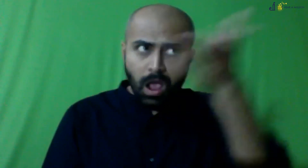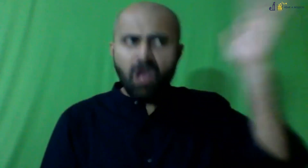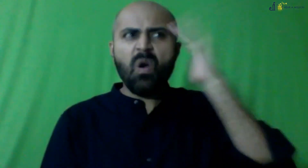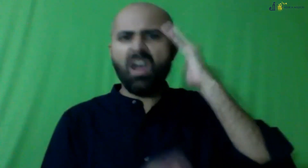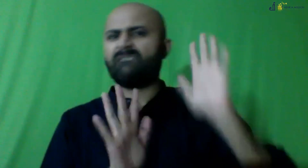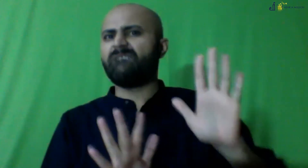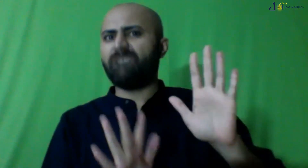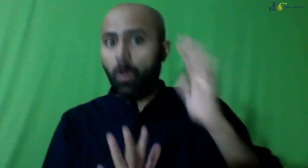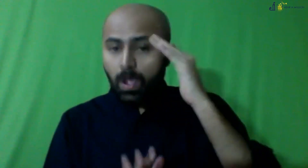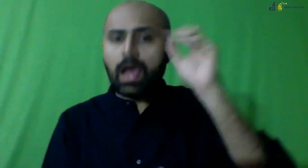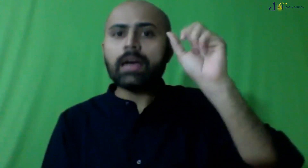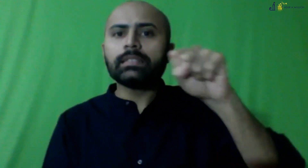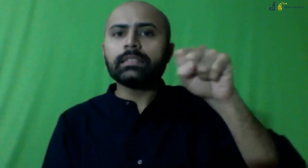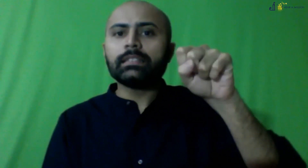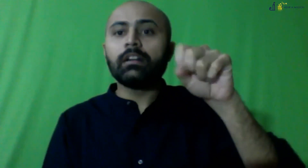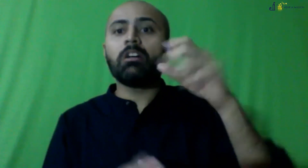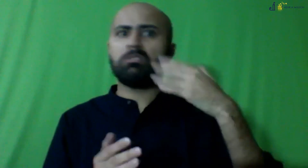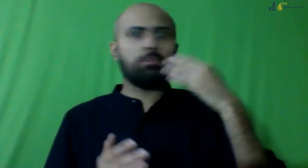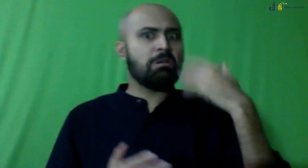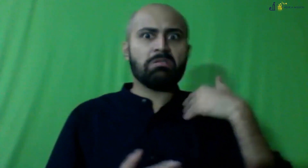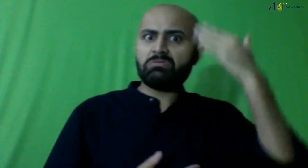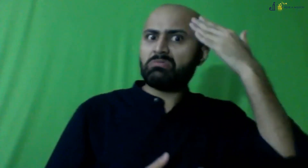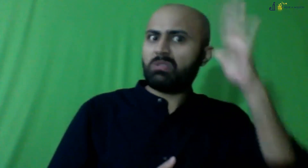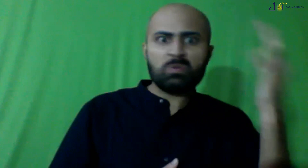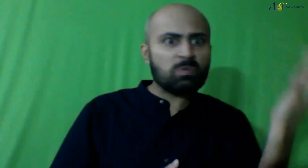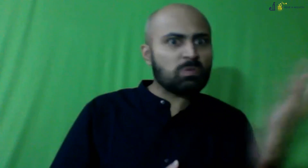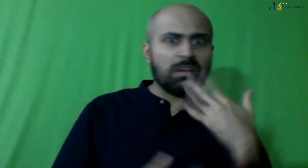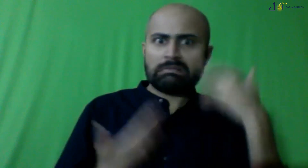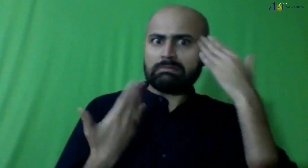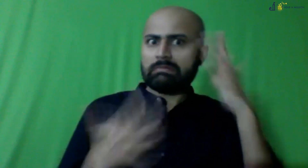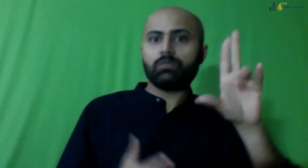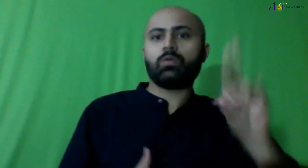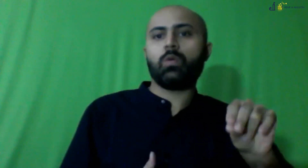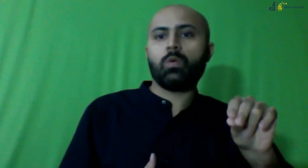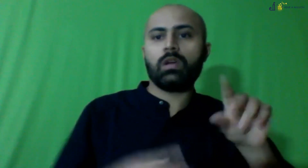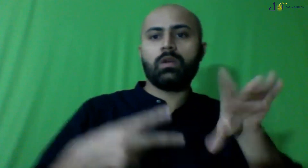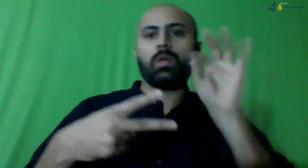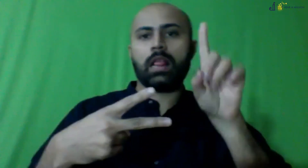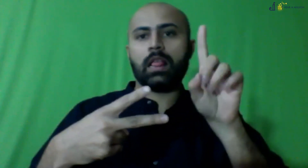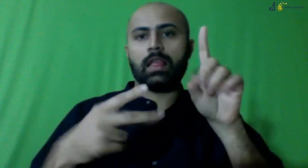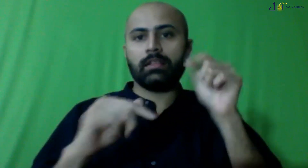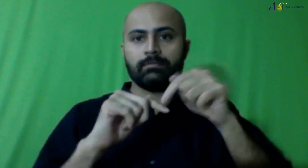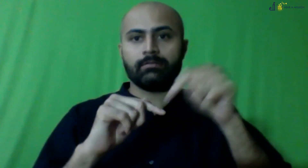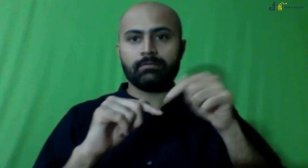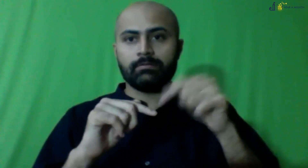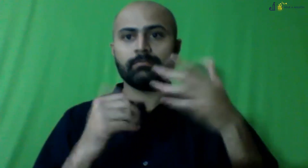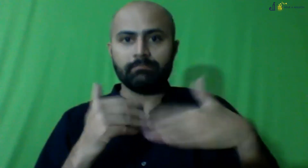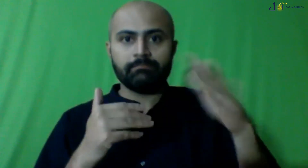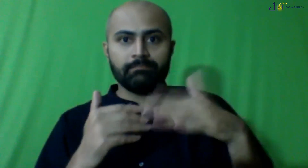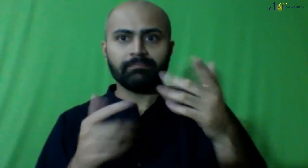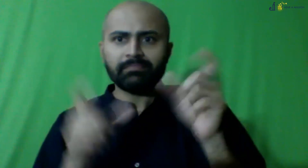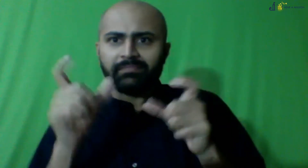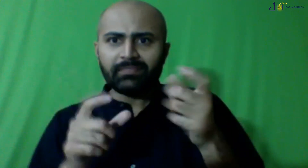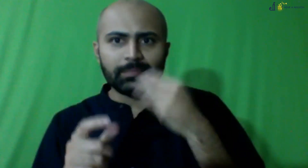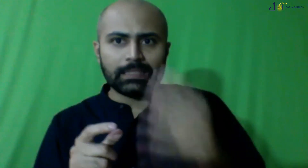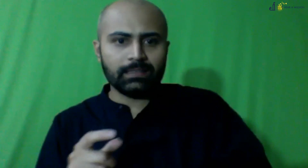maybe cerebral palsy. Do you know anyone or you know that? Then click on yes. If you don't know, then click